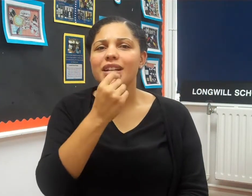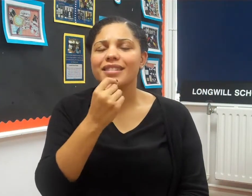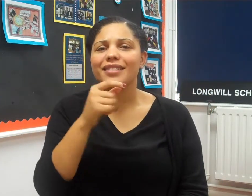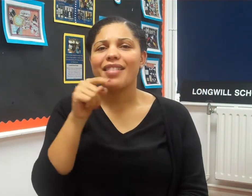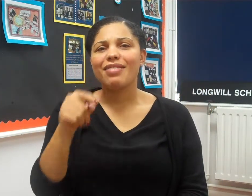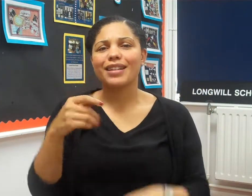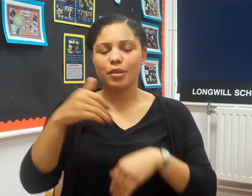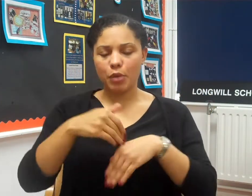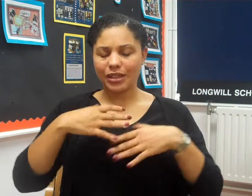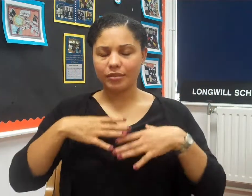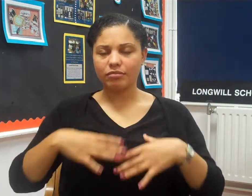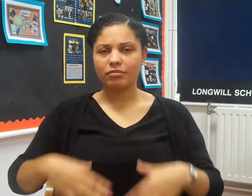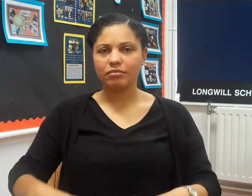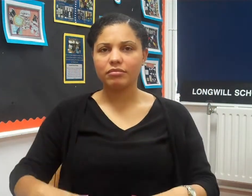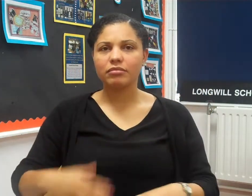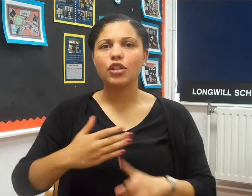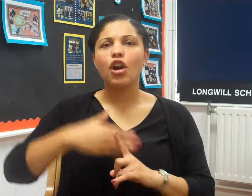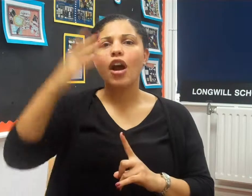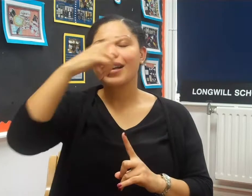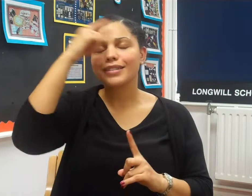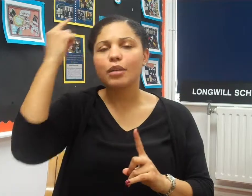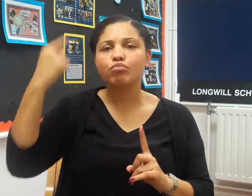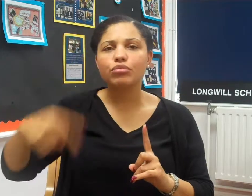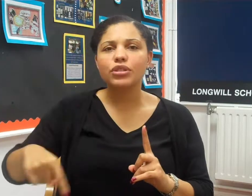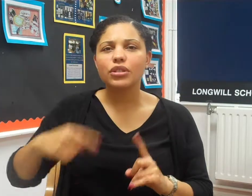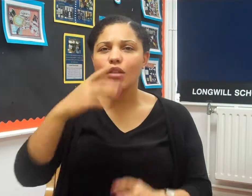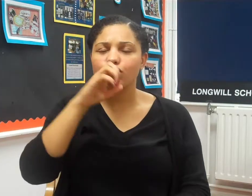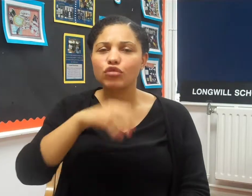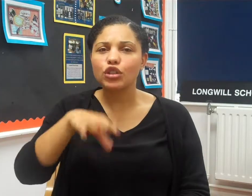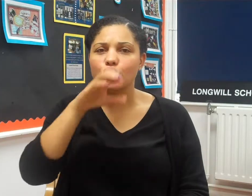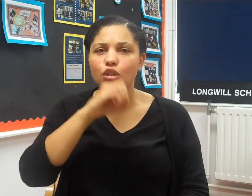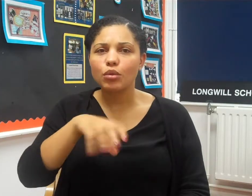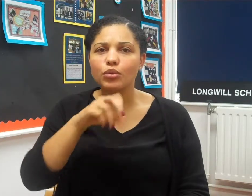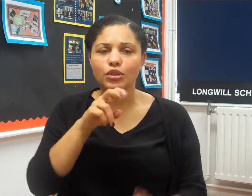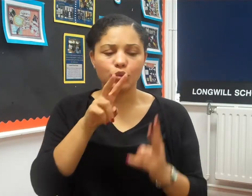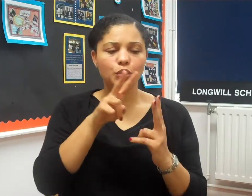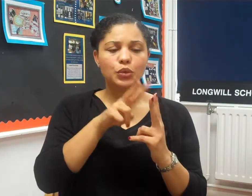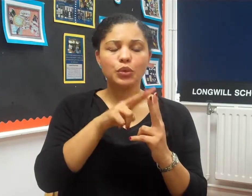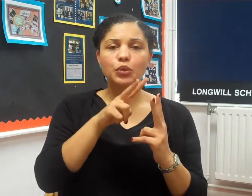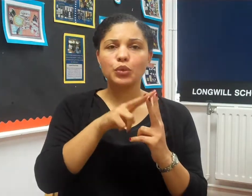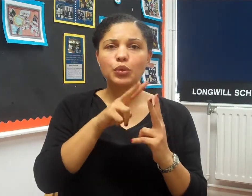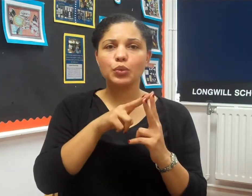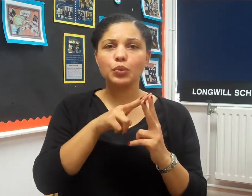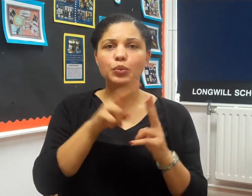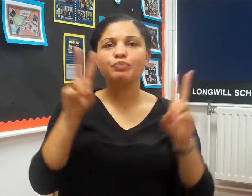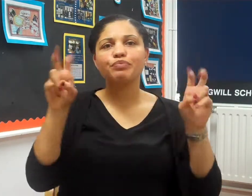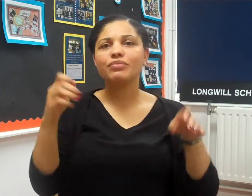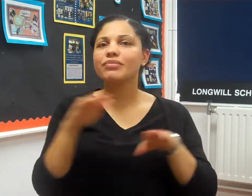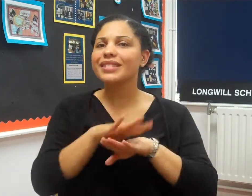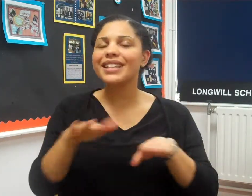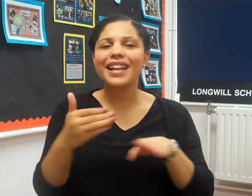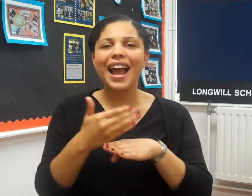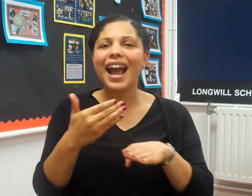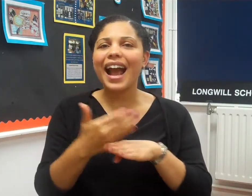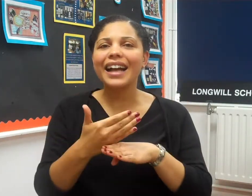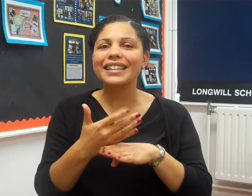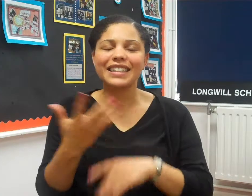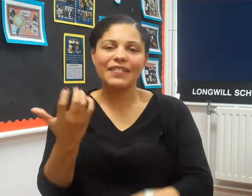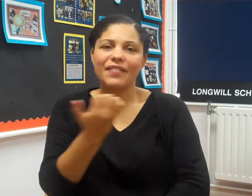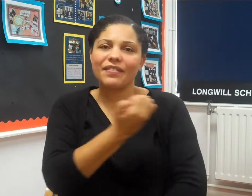nose. And 2 inactivated vaccines, with one being more effective if you are 65 years or older, but more likely to